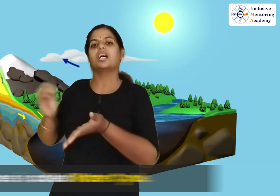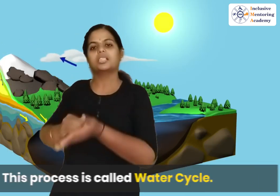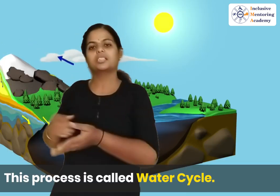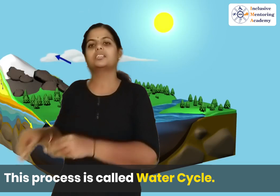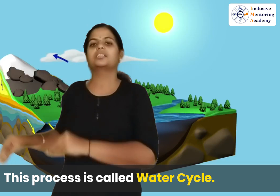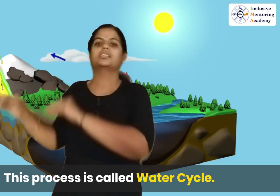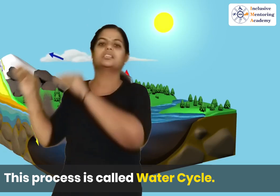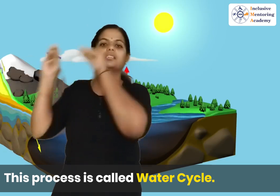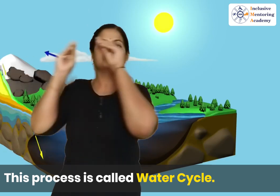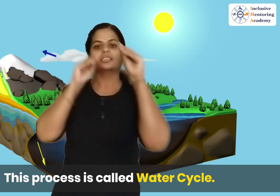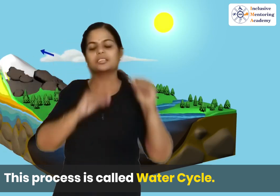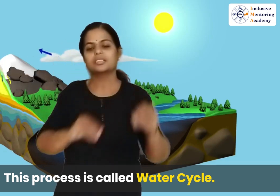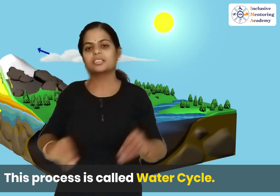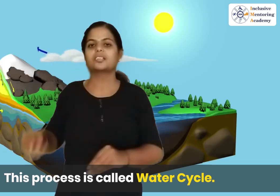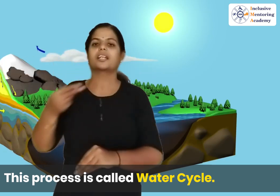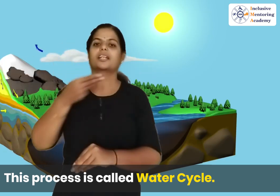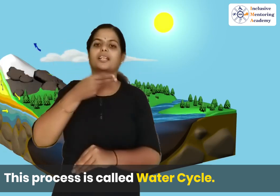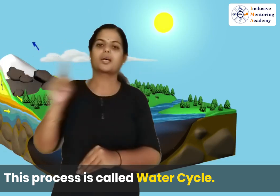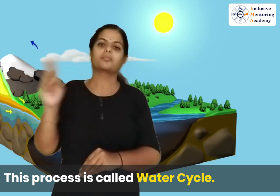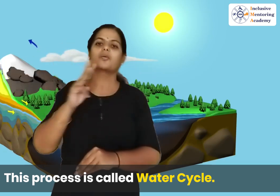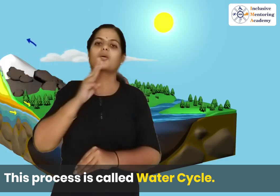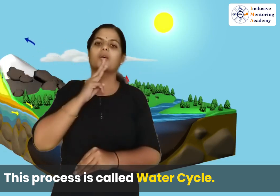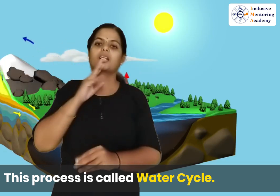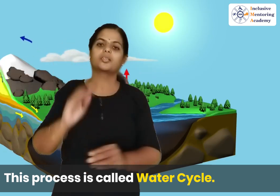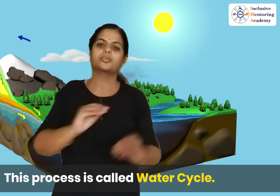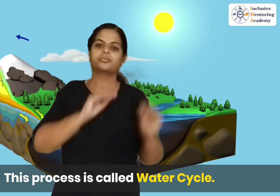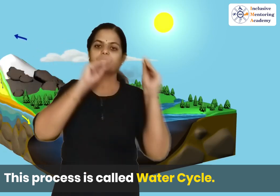This process is called water cycle.